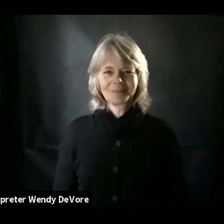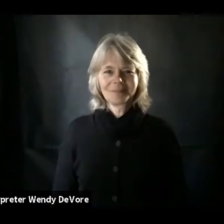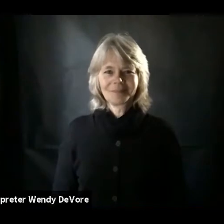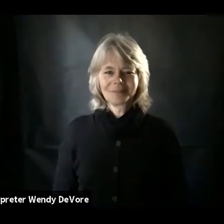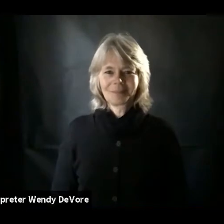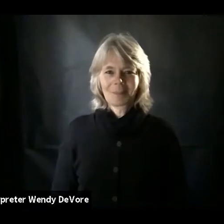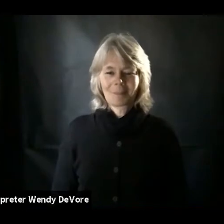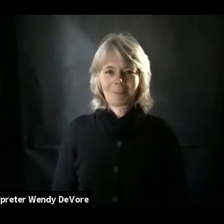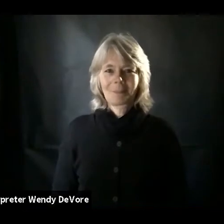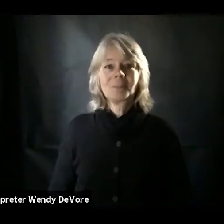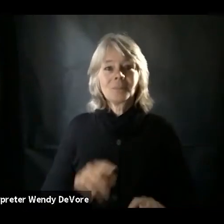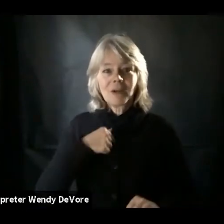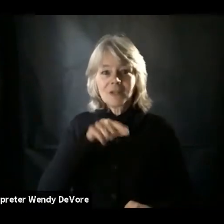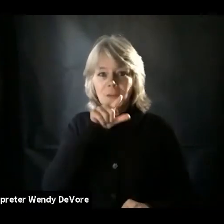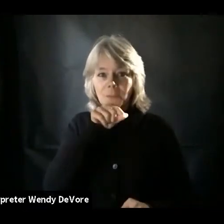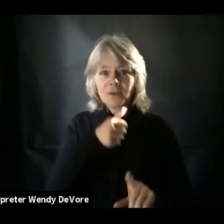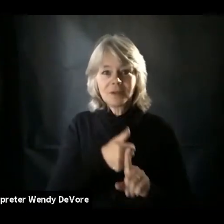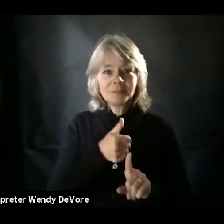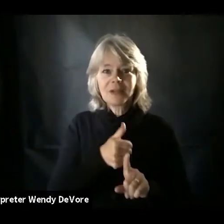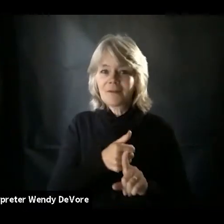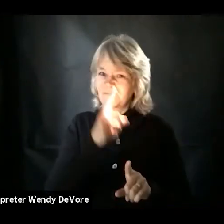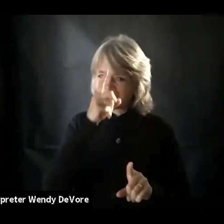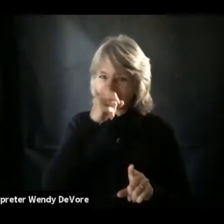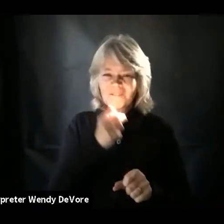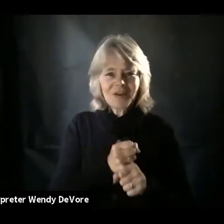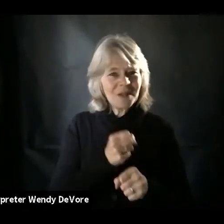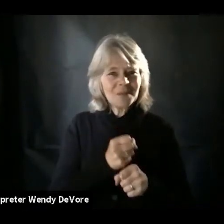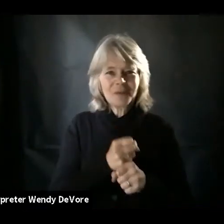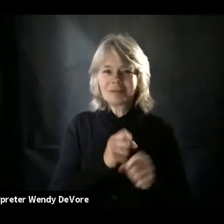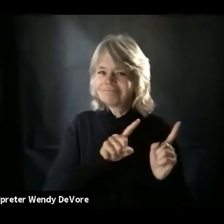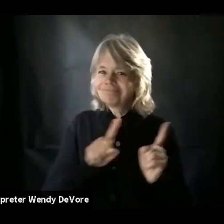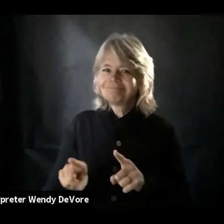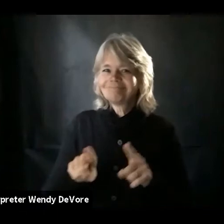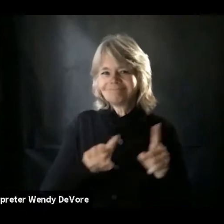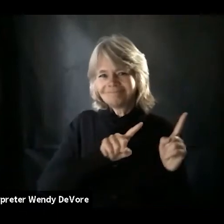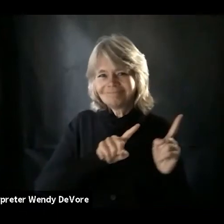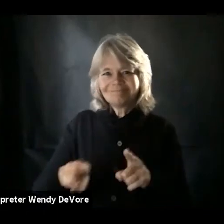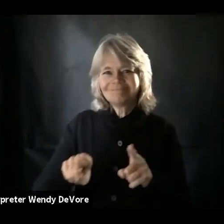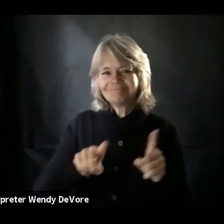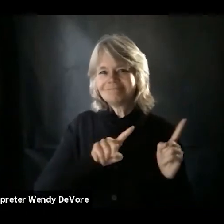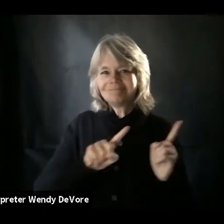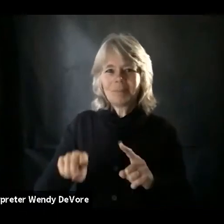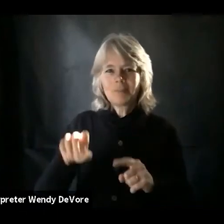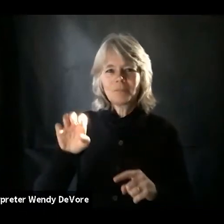But the bird was faithful. The bird showed up.